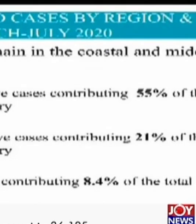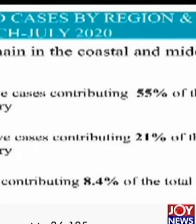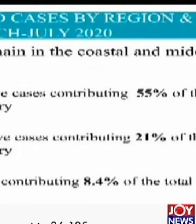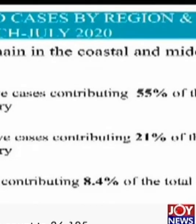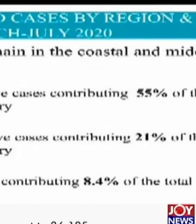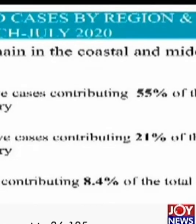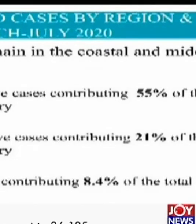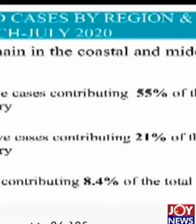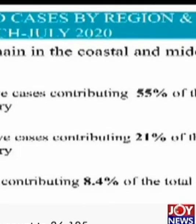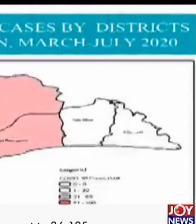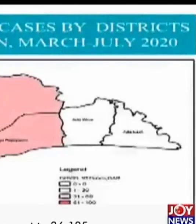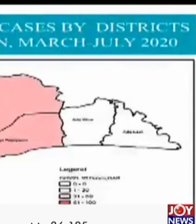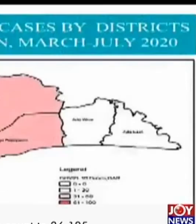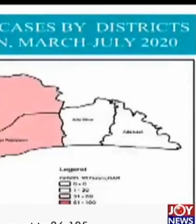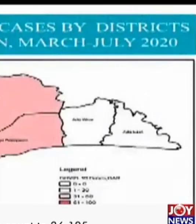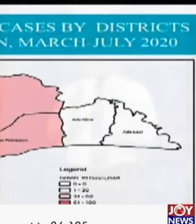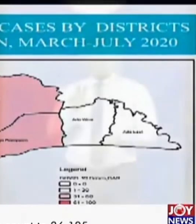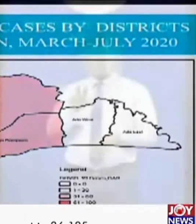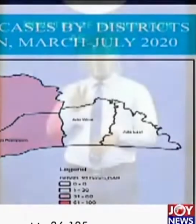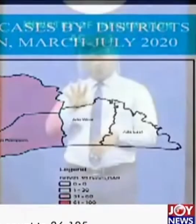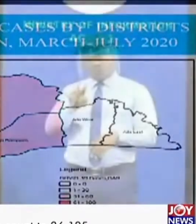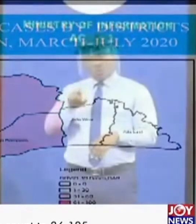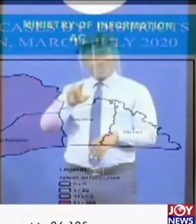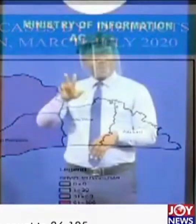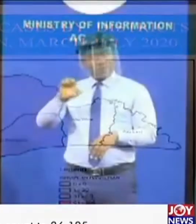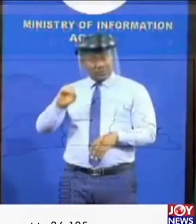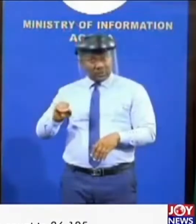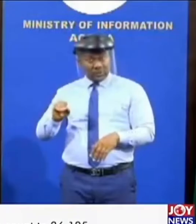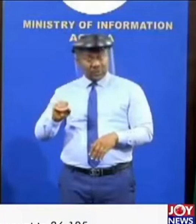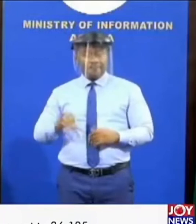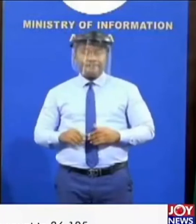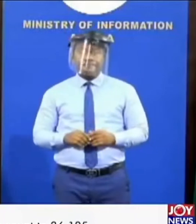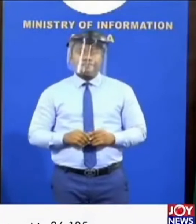with 4.3% of the total cases confirmed.